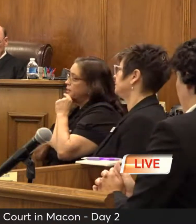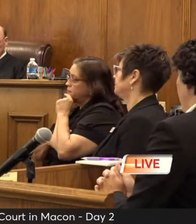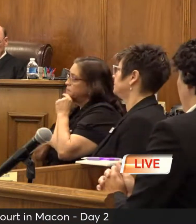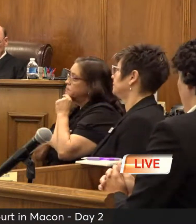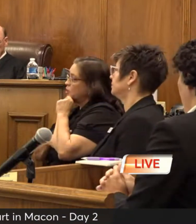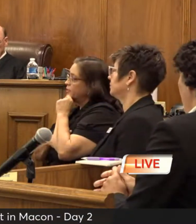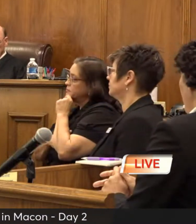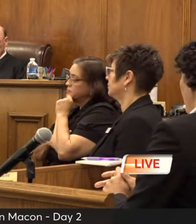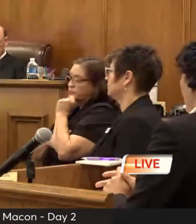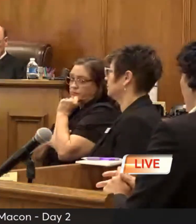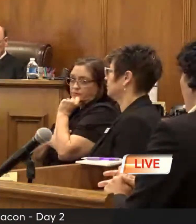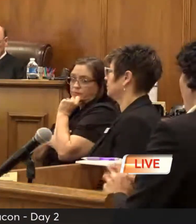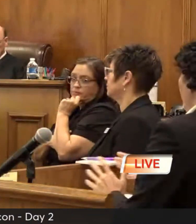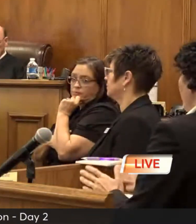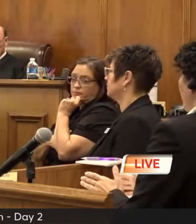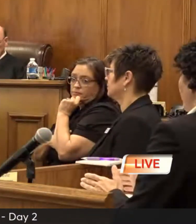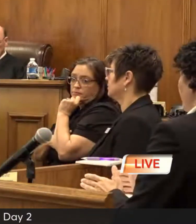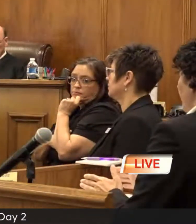Right, yes.